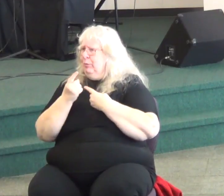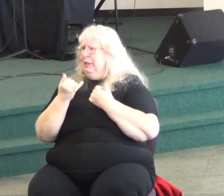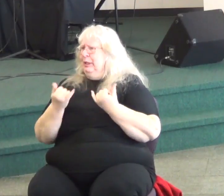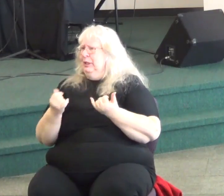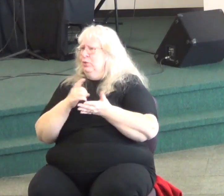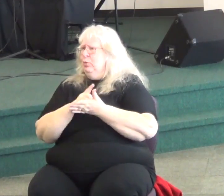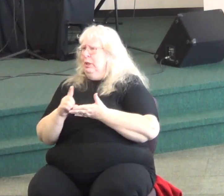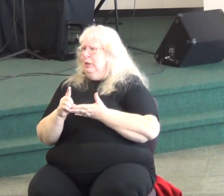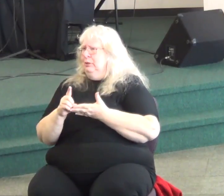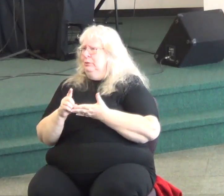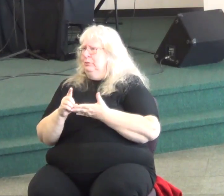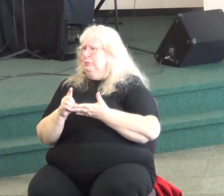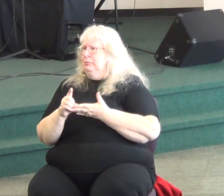Jesus rode into town.